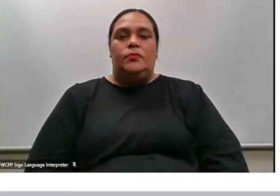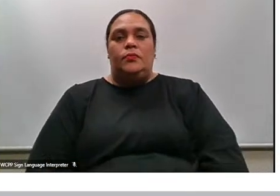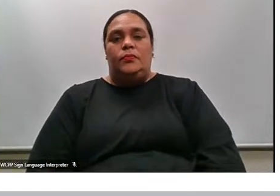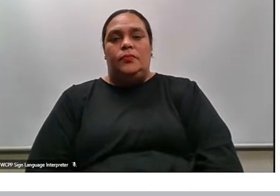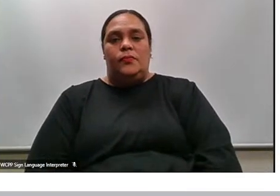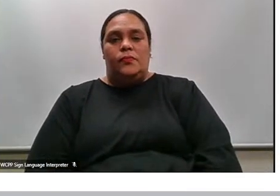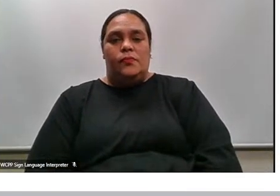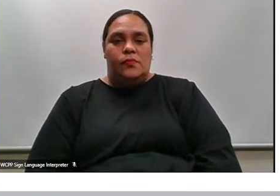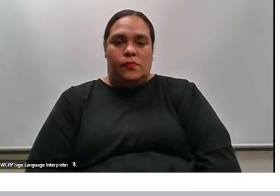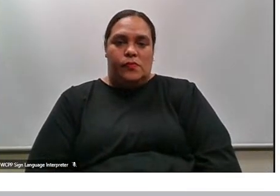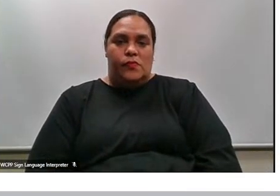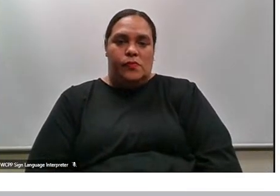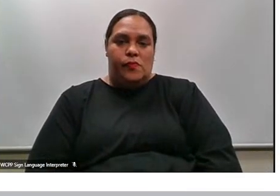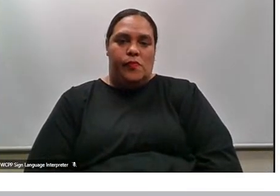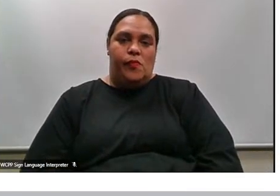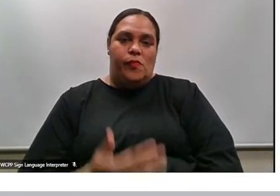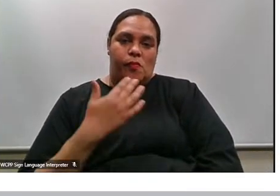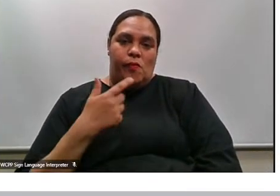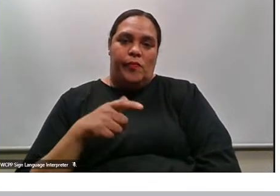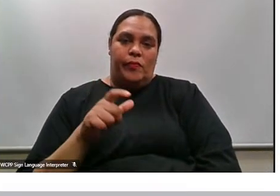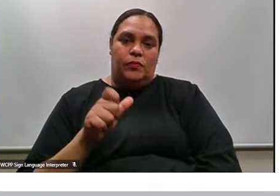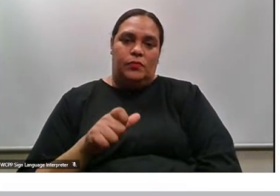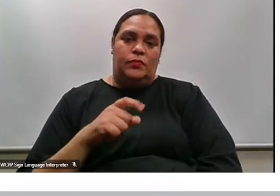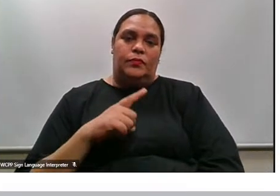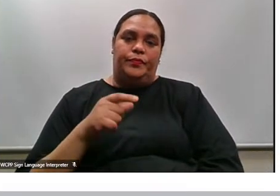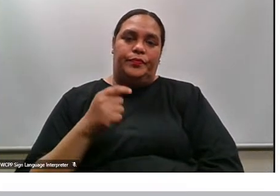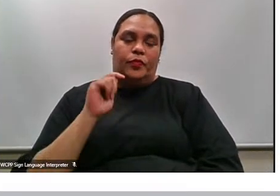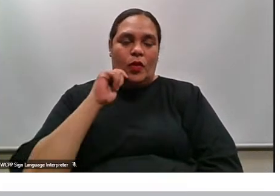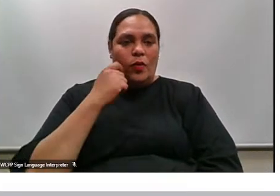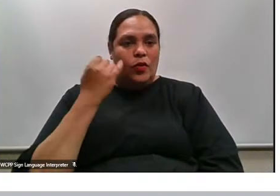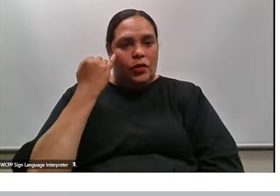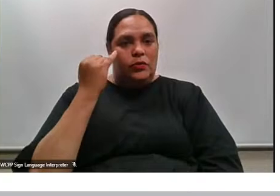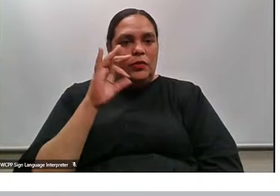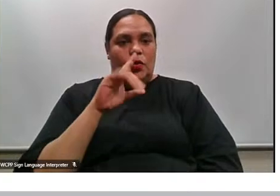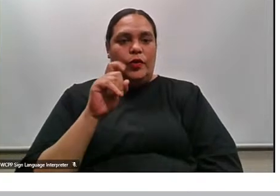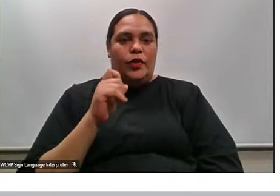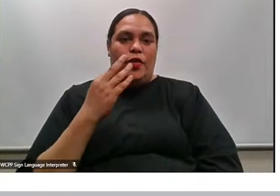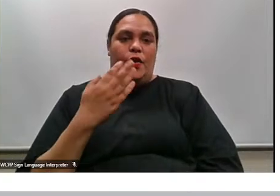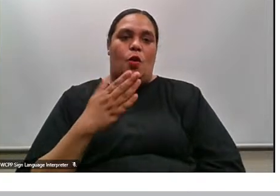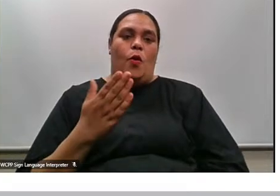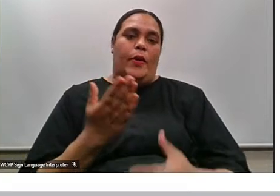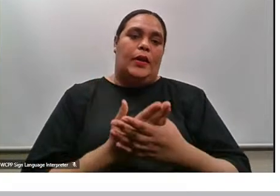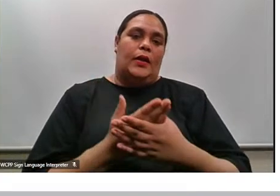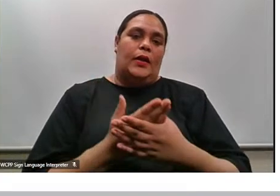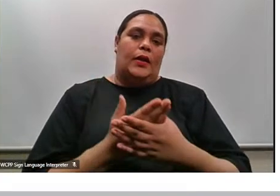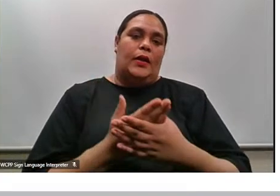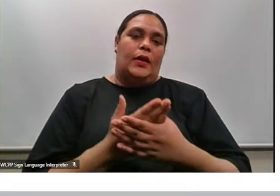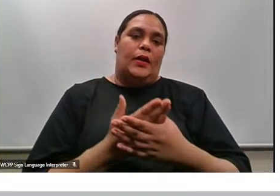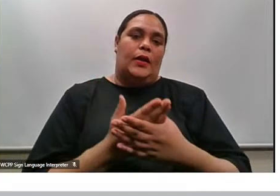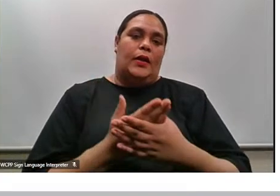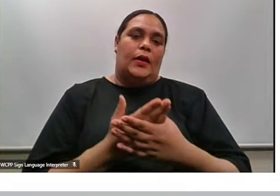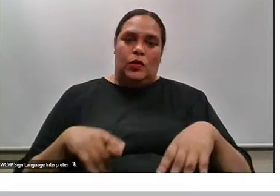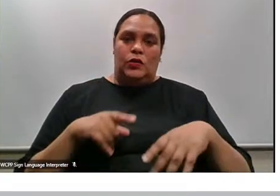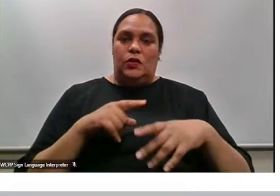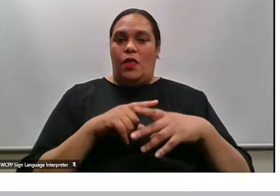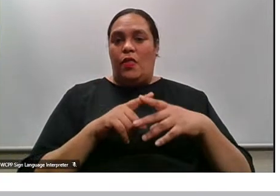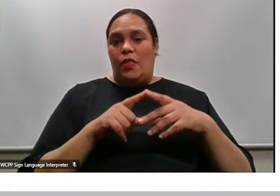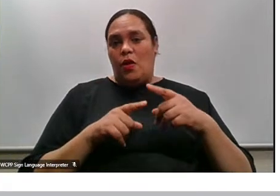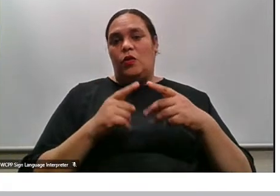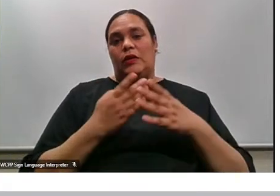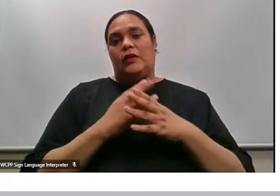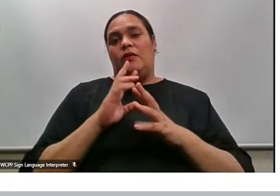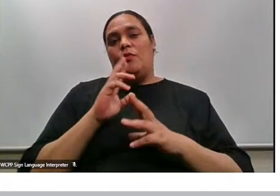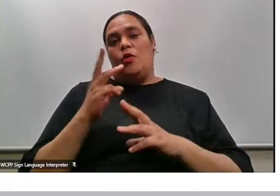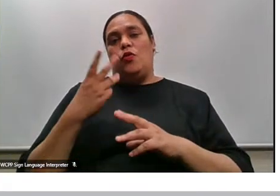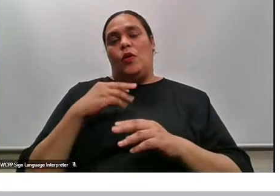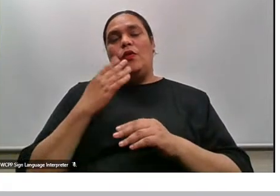Thank you, Chairperson. Just in terms of the initial questions on the three open cases for fraud and losses, those cases were reported